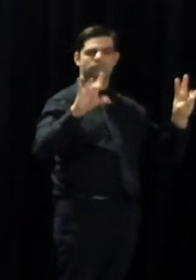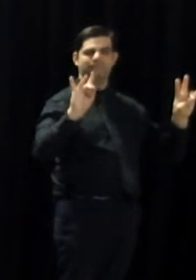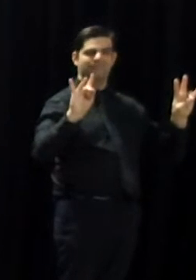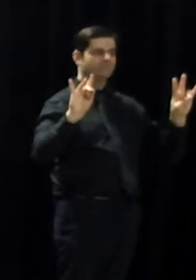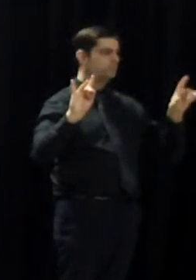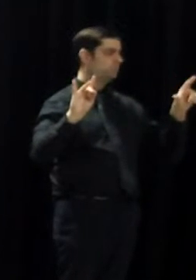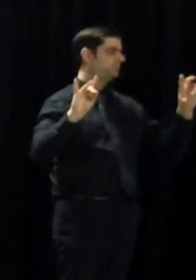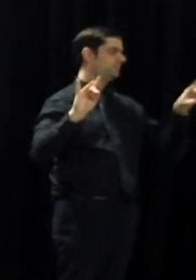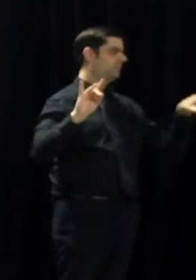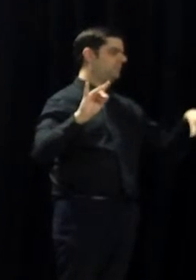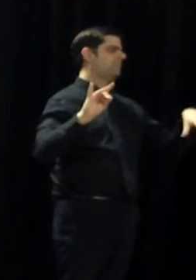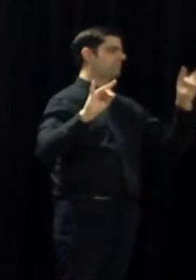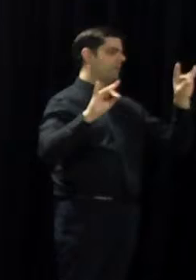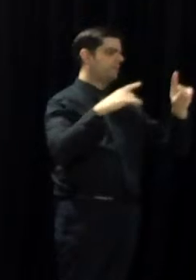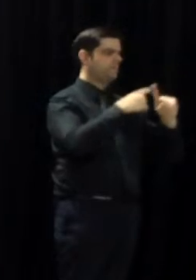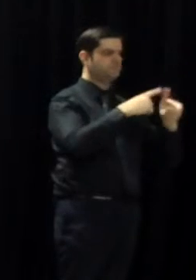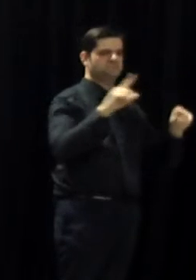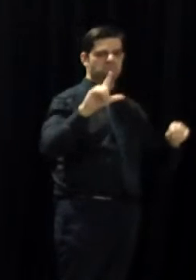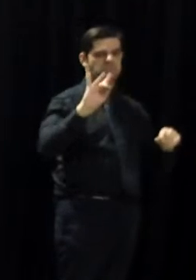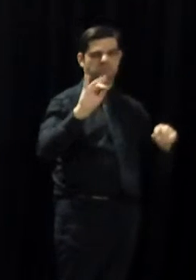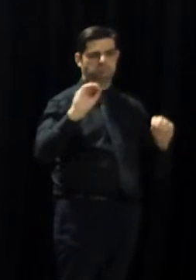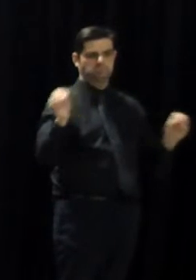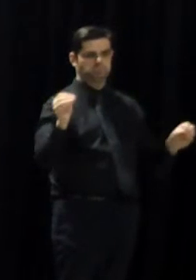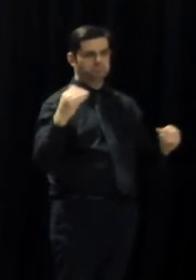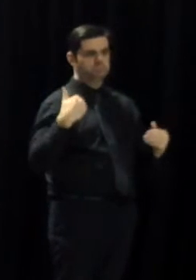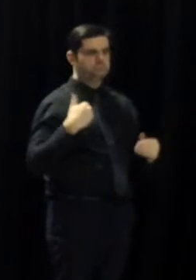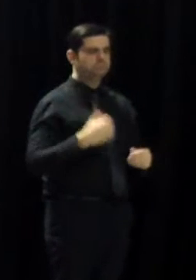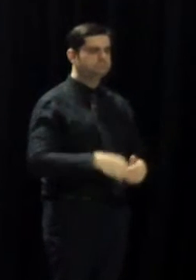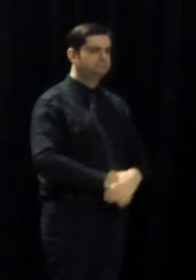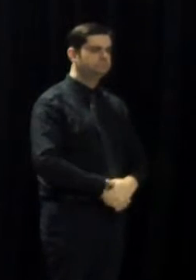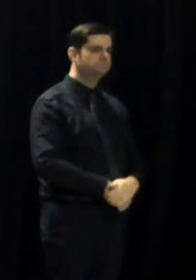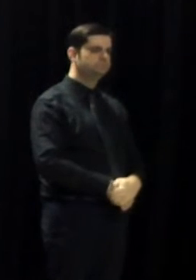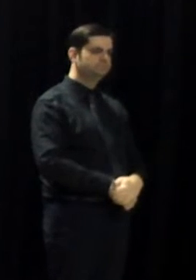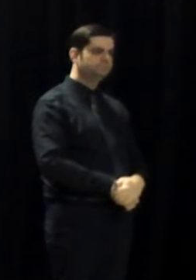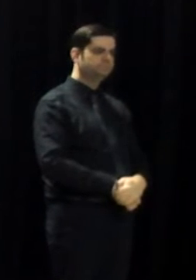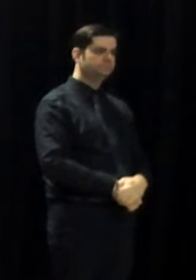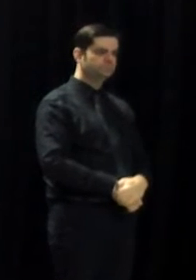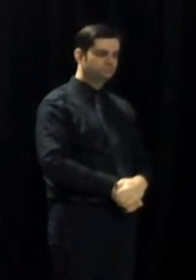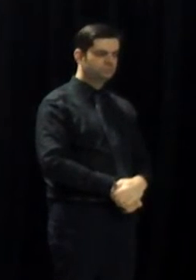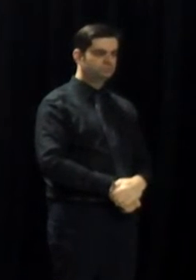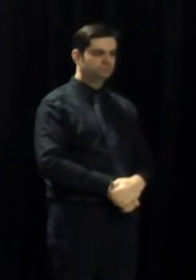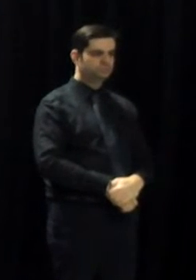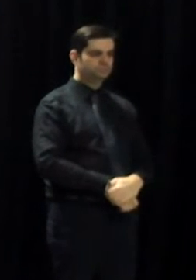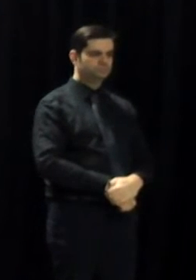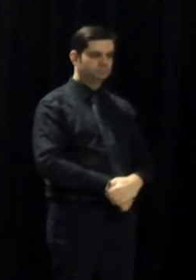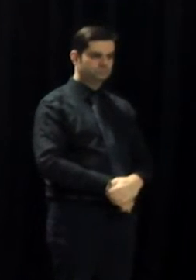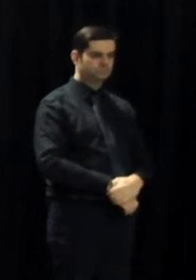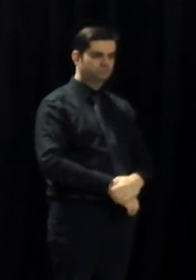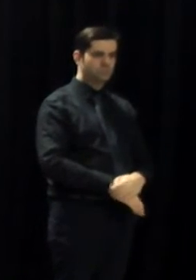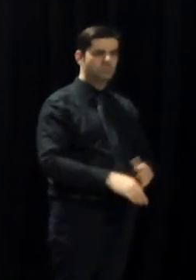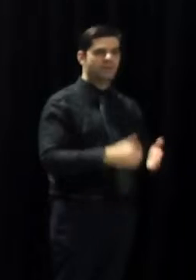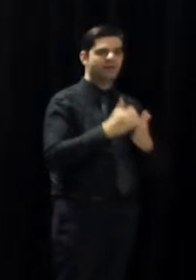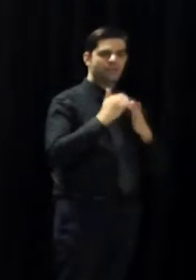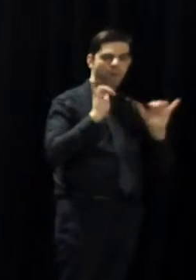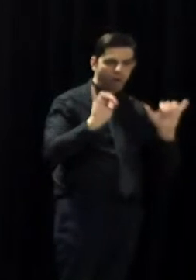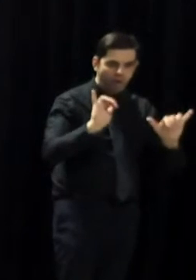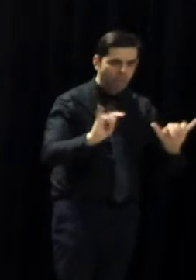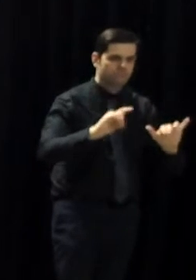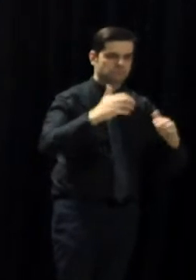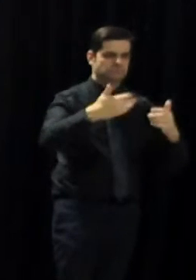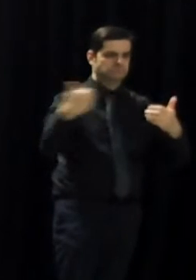positives, and it helps us really isolate the folks who are negative too, but start to get them help right away